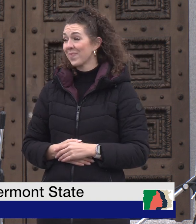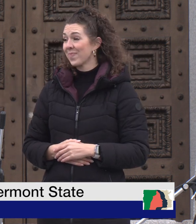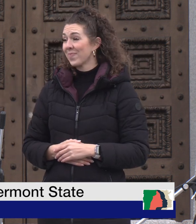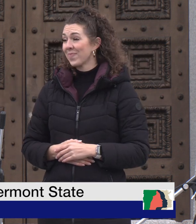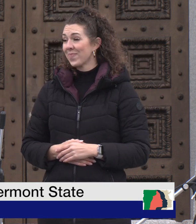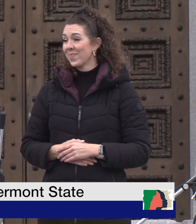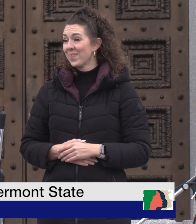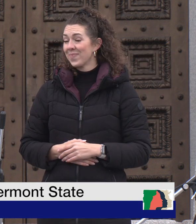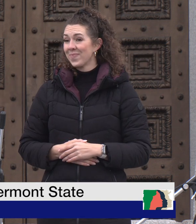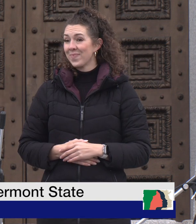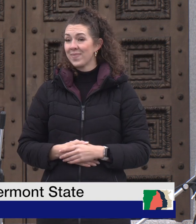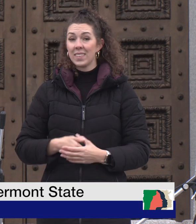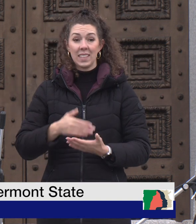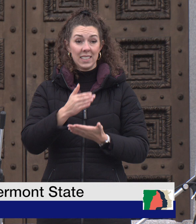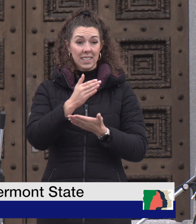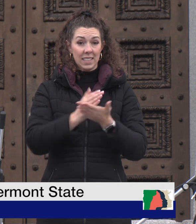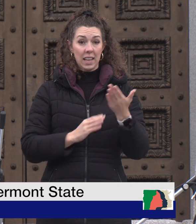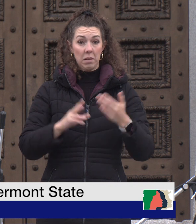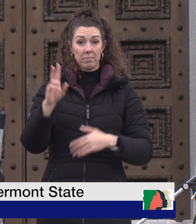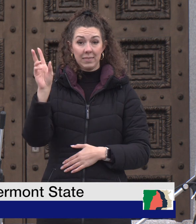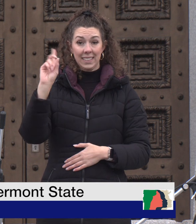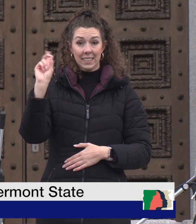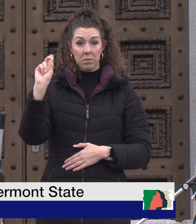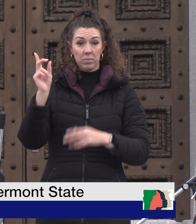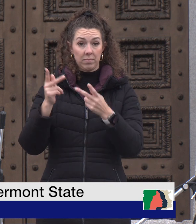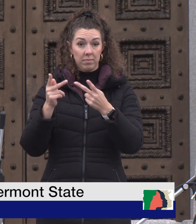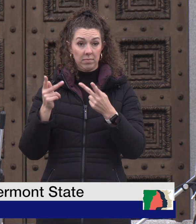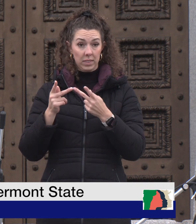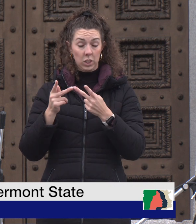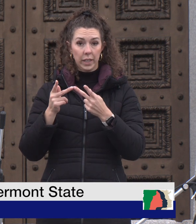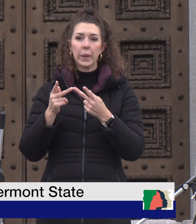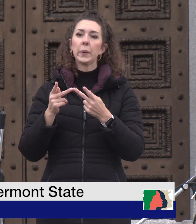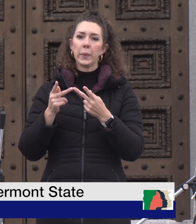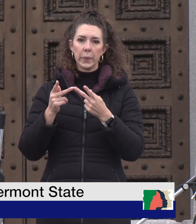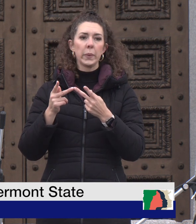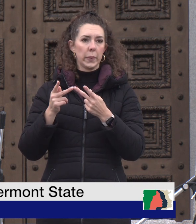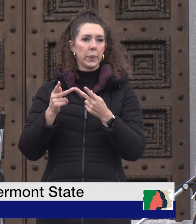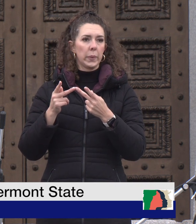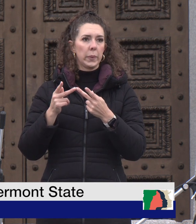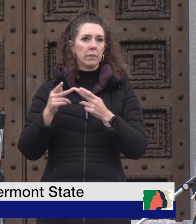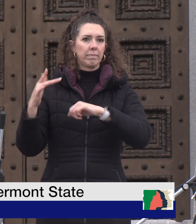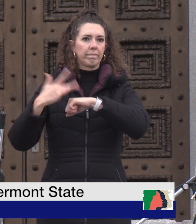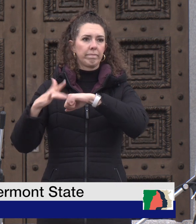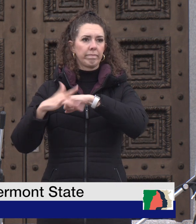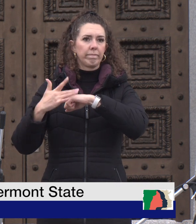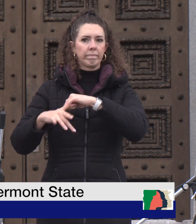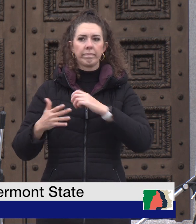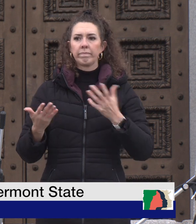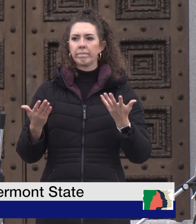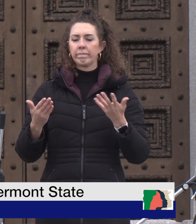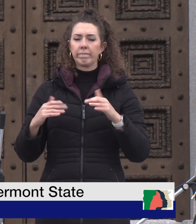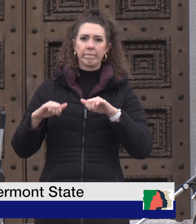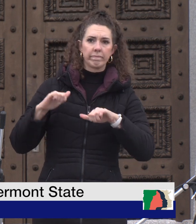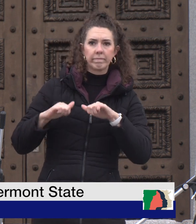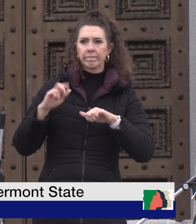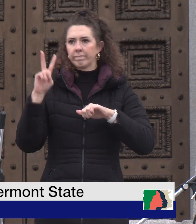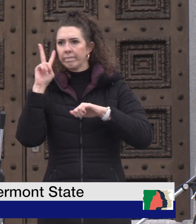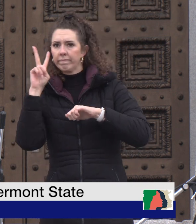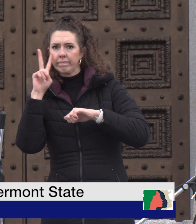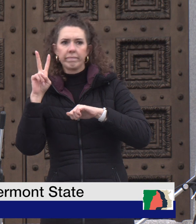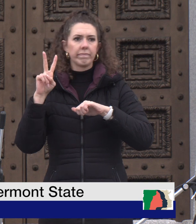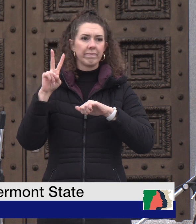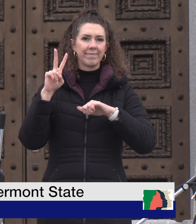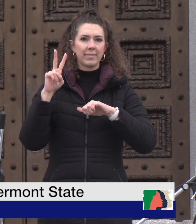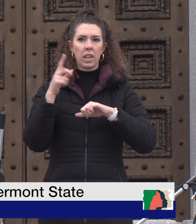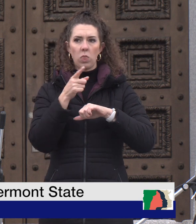There are some Democratic seats that are at issue, and I encourage, and so those people